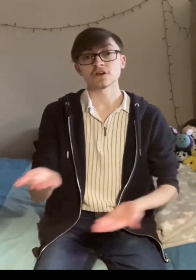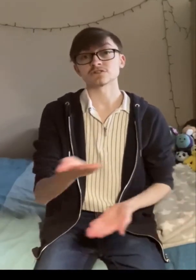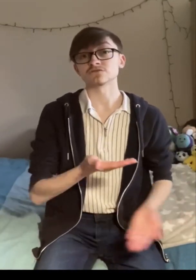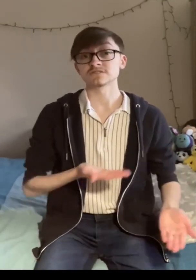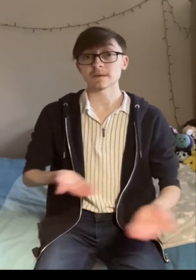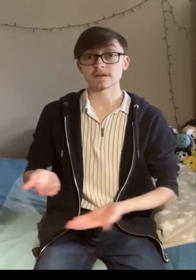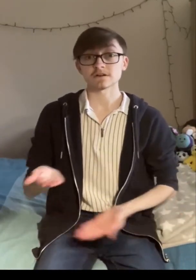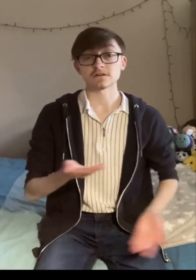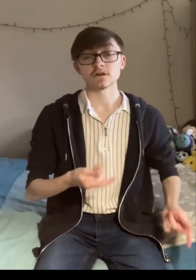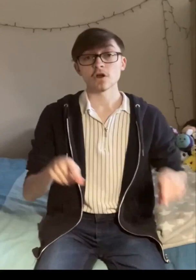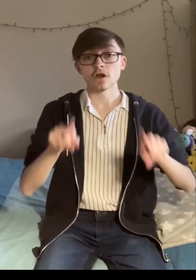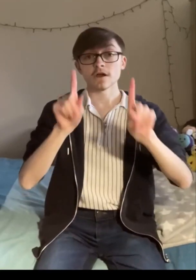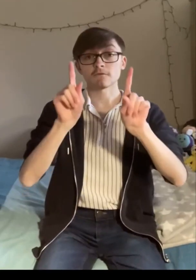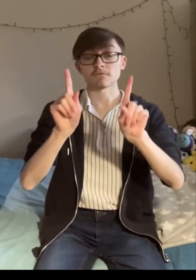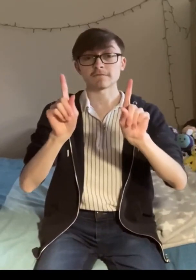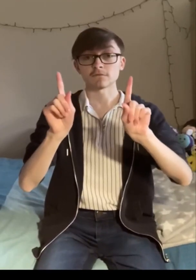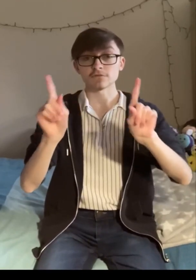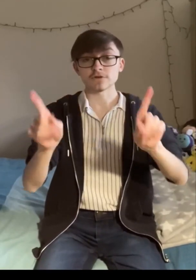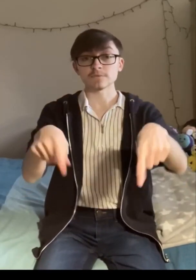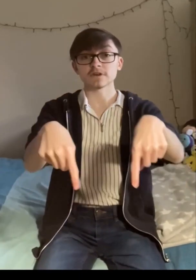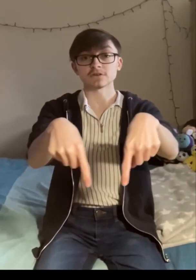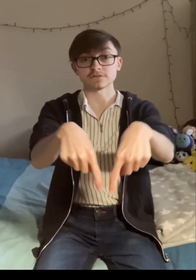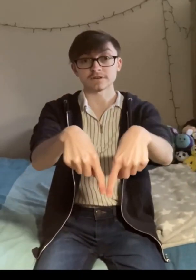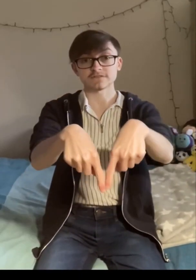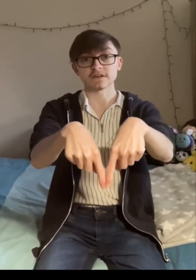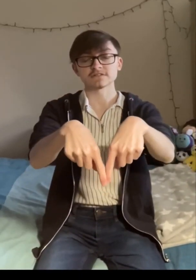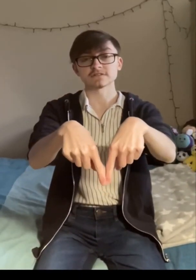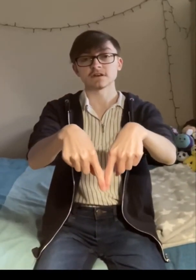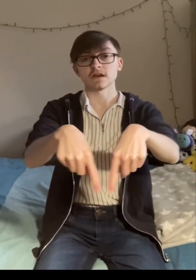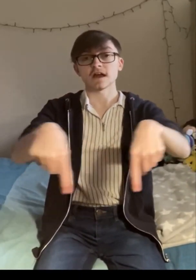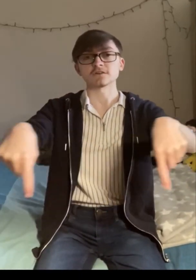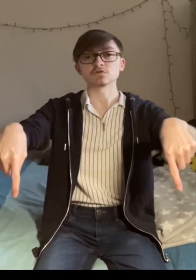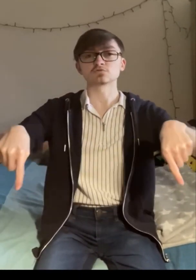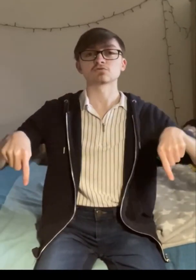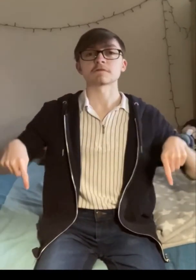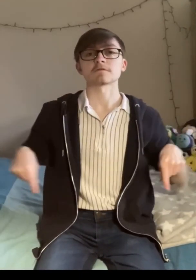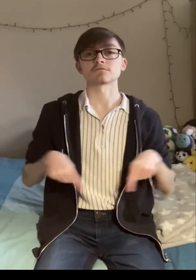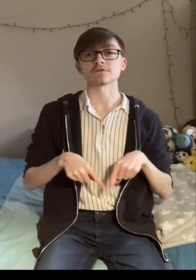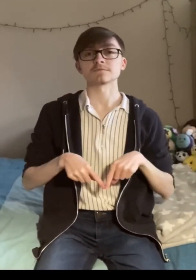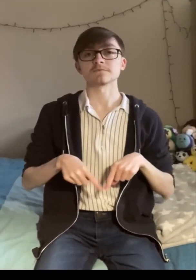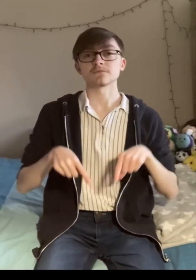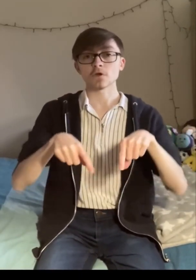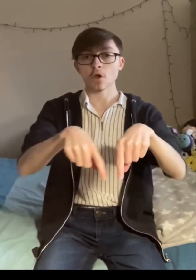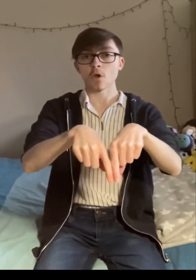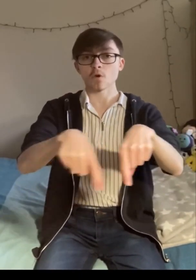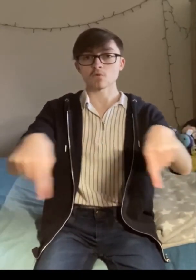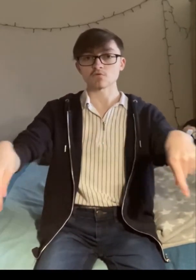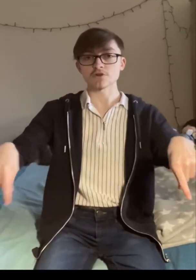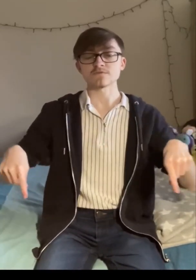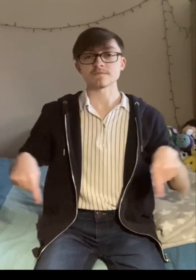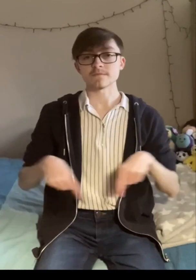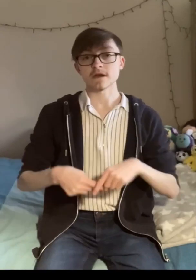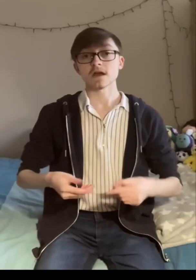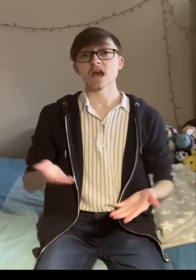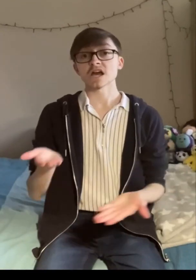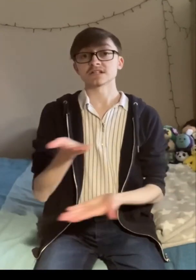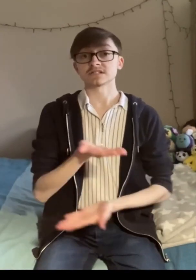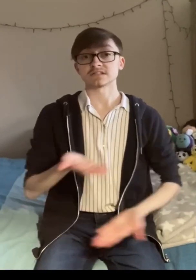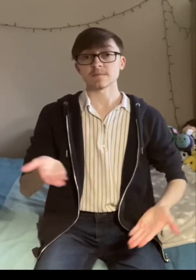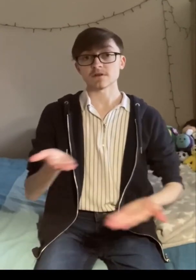So seminar, then for room, you get your two index fingers and you draw out a room.